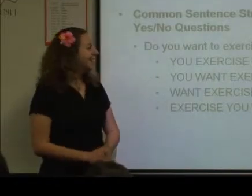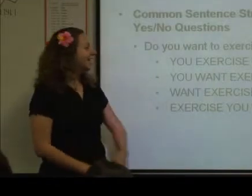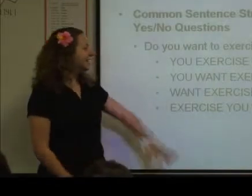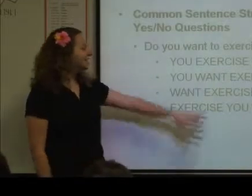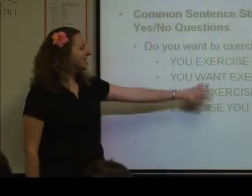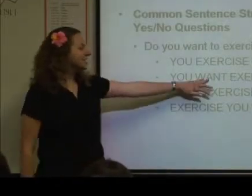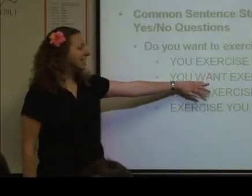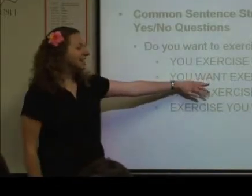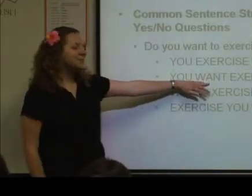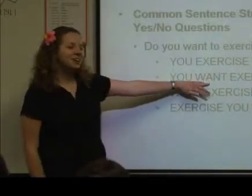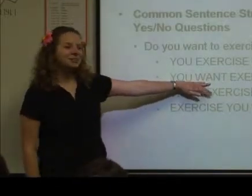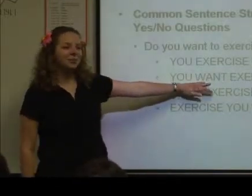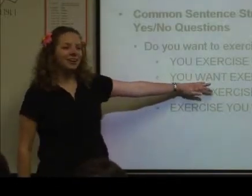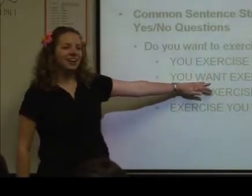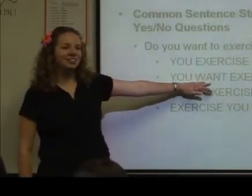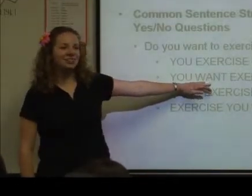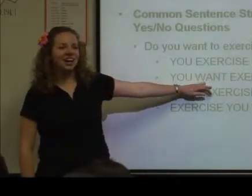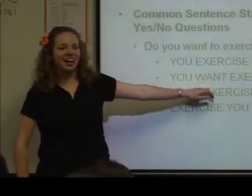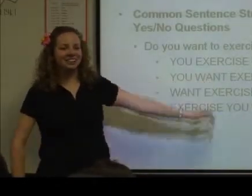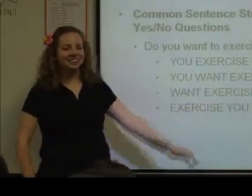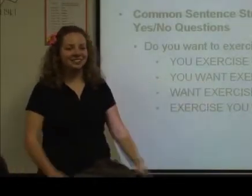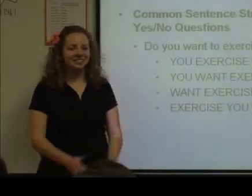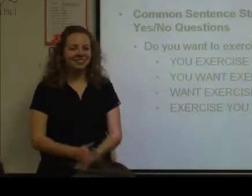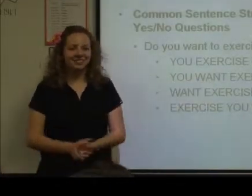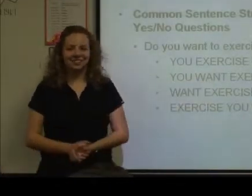Okay, now try the second one. You want exercise. Okay.